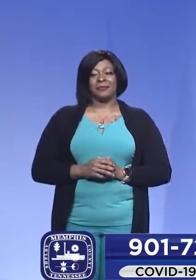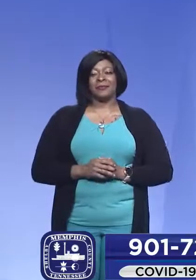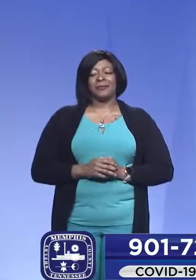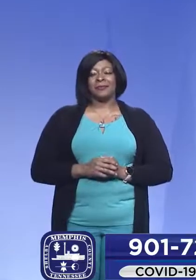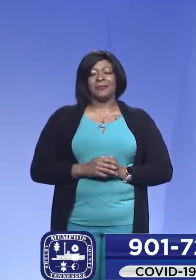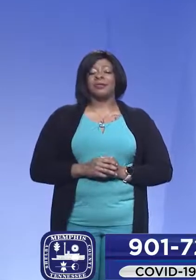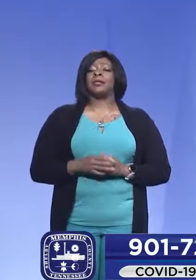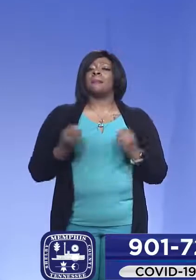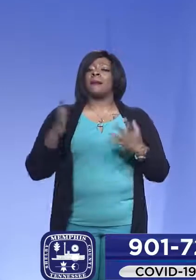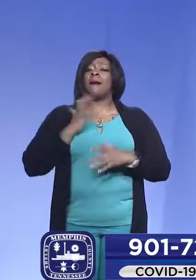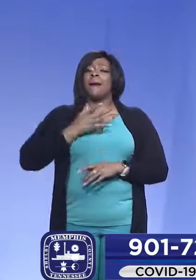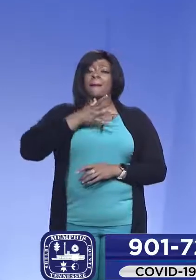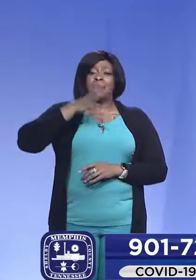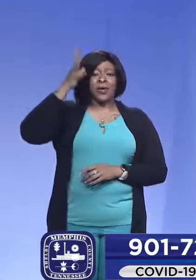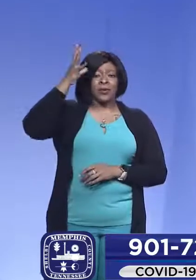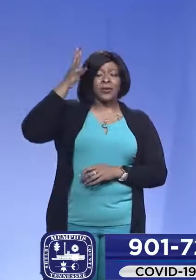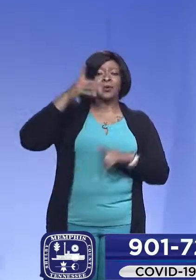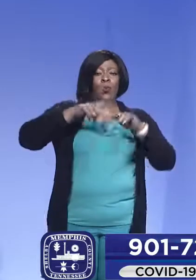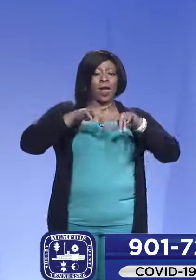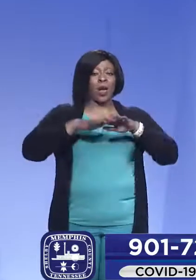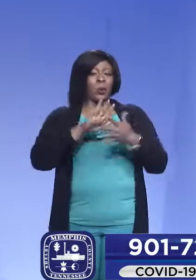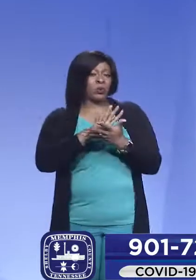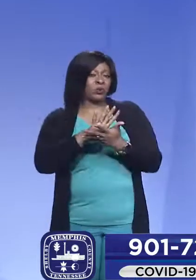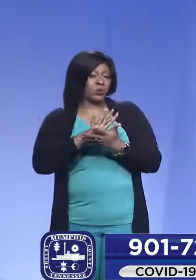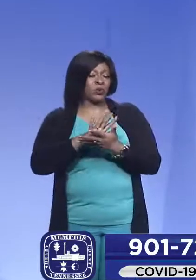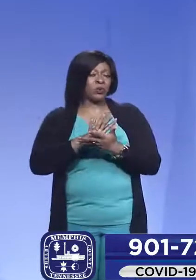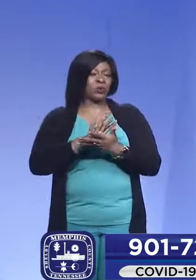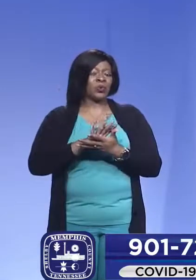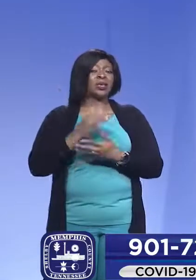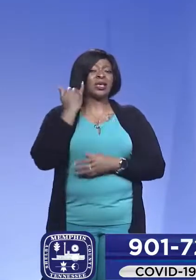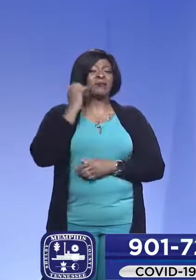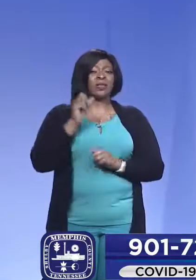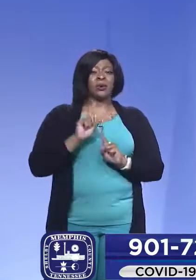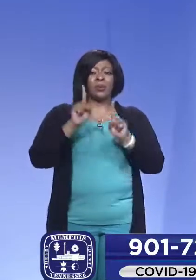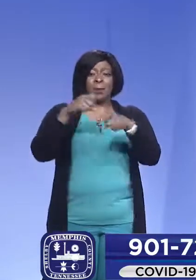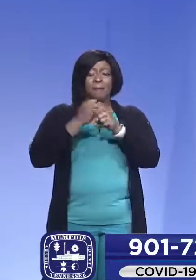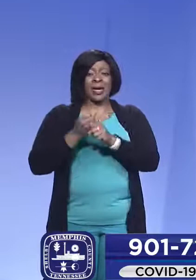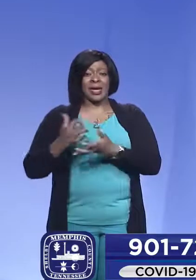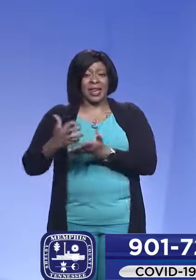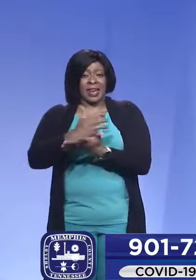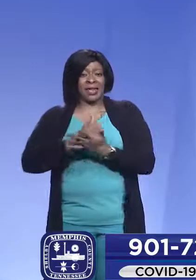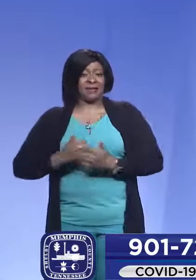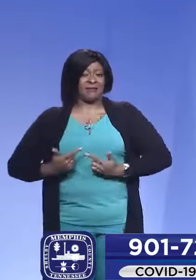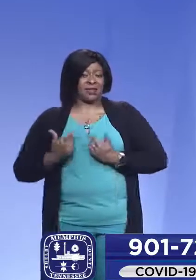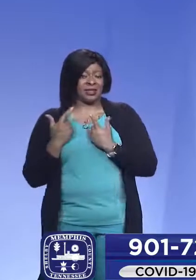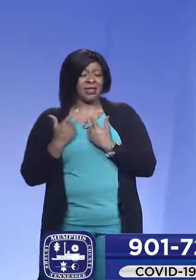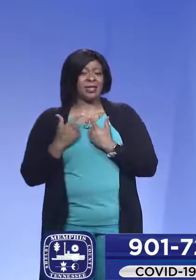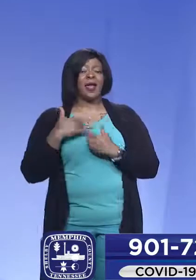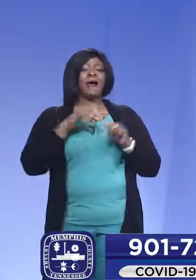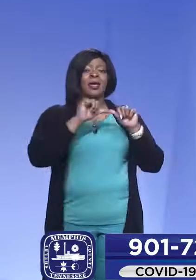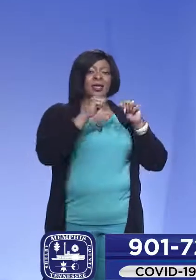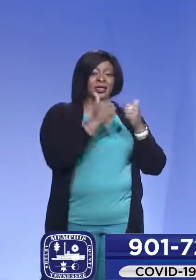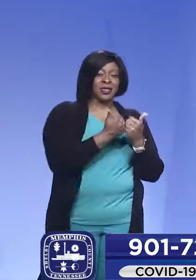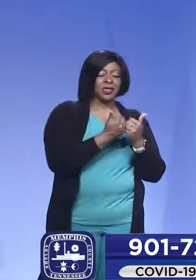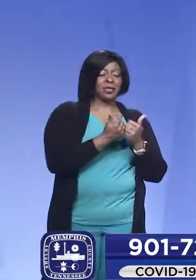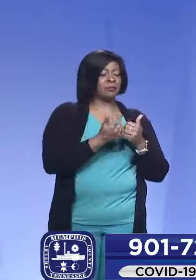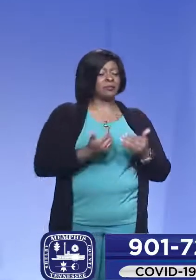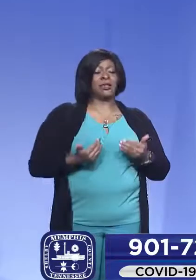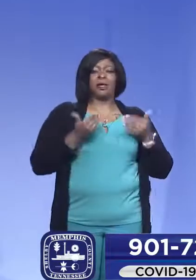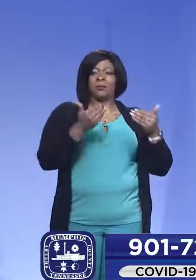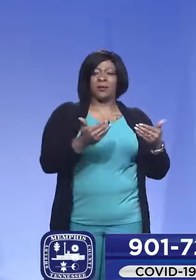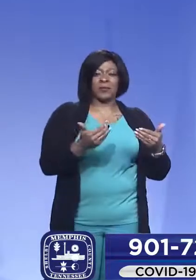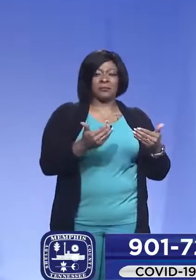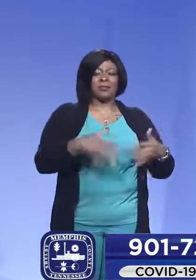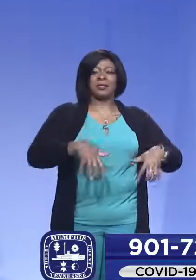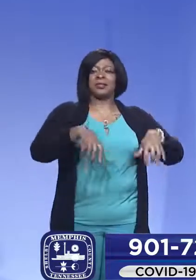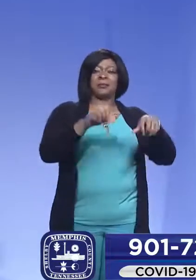And because so many of our parents rely on schools so that they can go and make a living, our agencies came forward, stepped